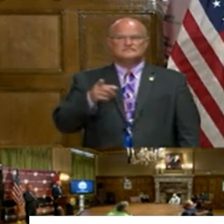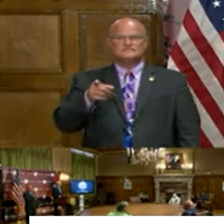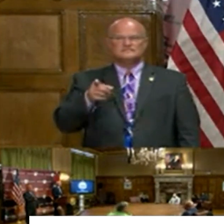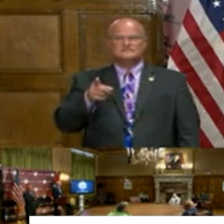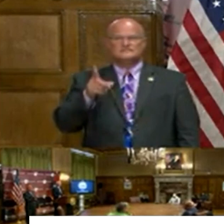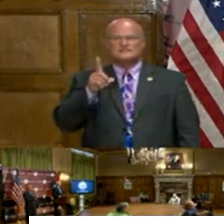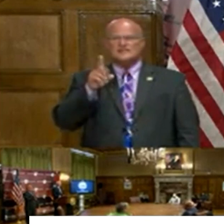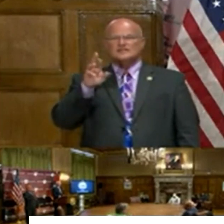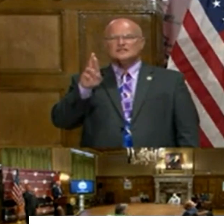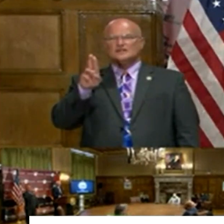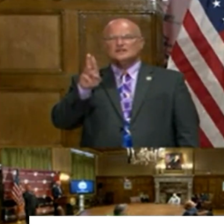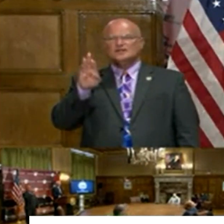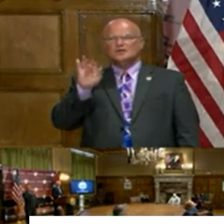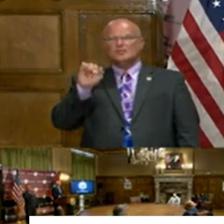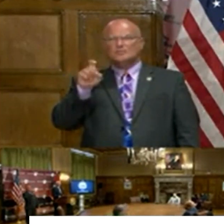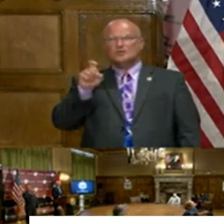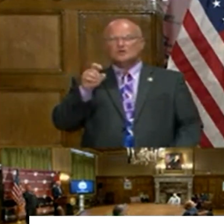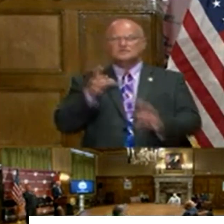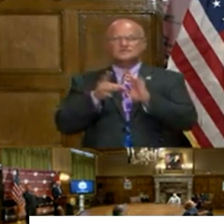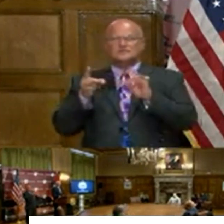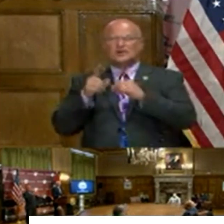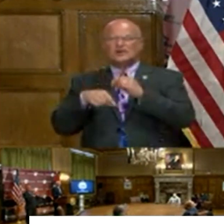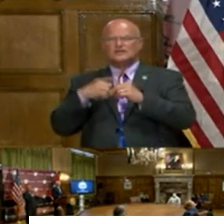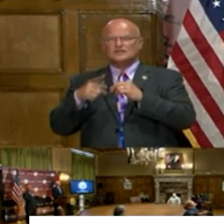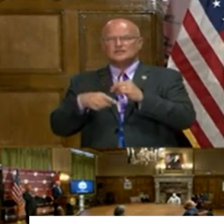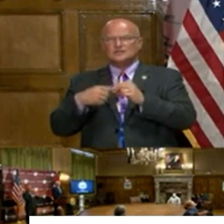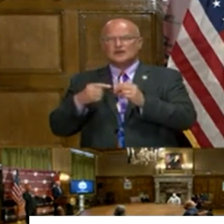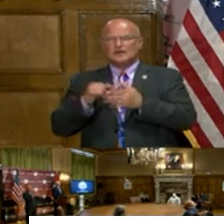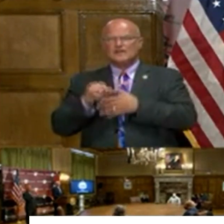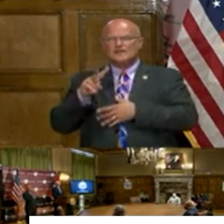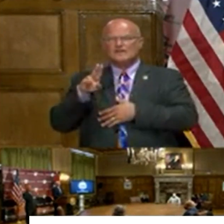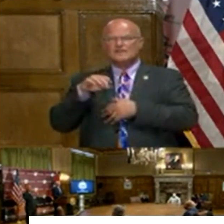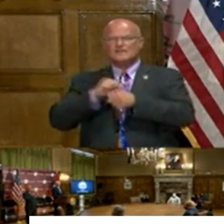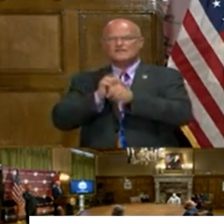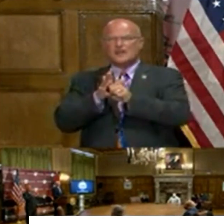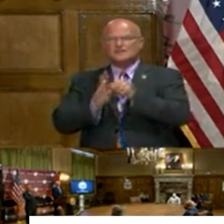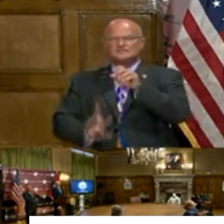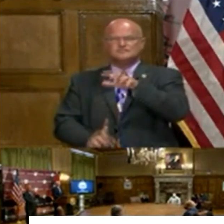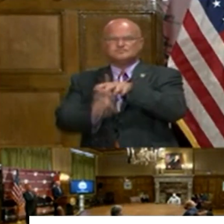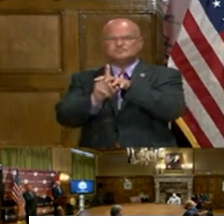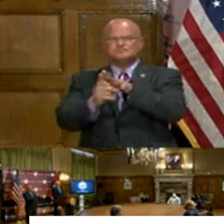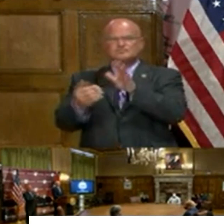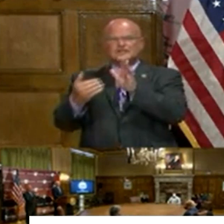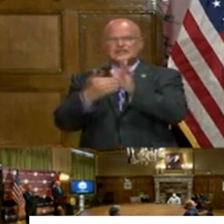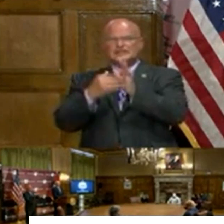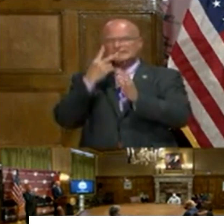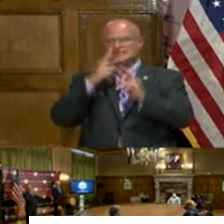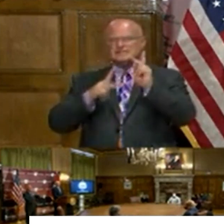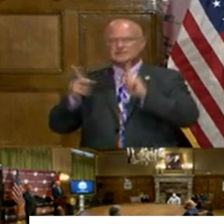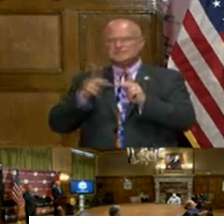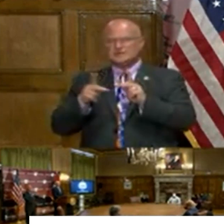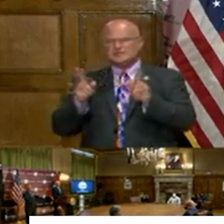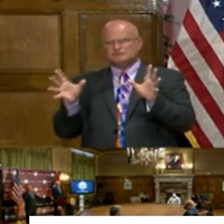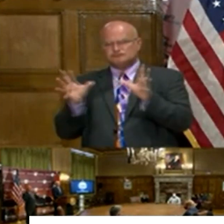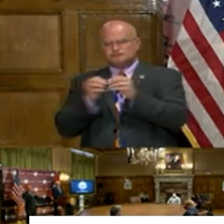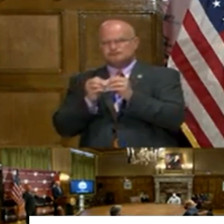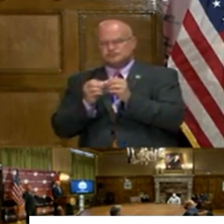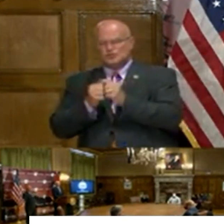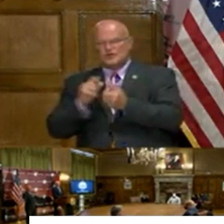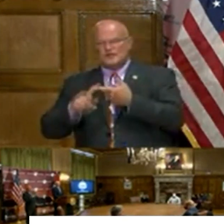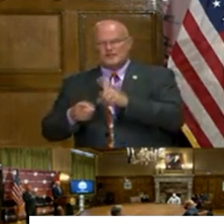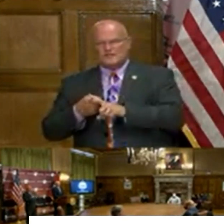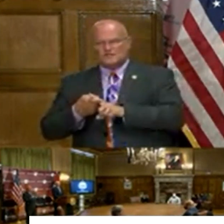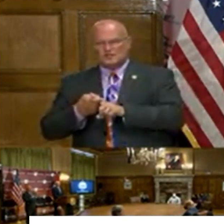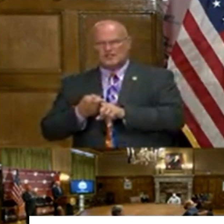Dr. Birx also talked about the virus popping up again when we see people gathering together with their friends